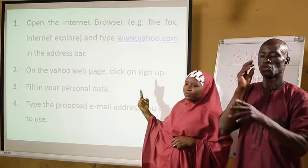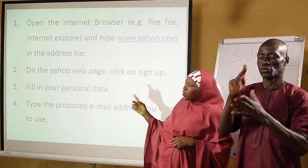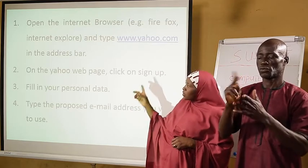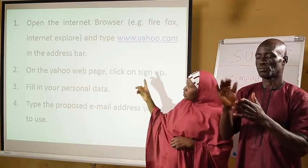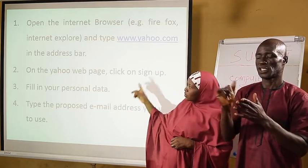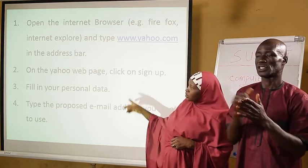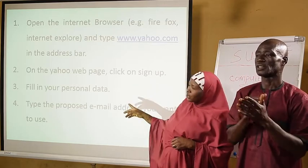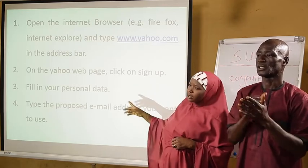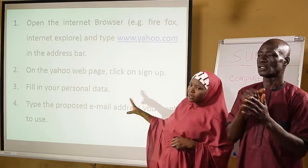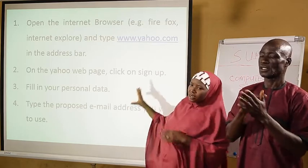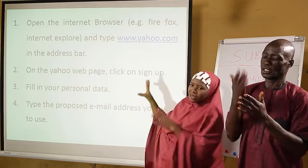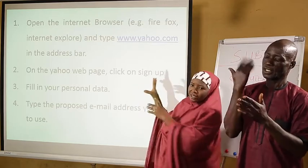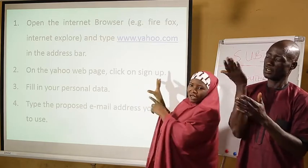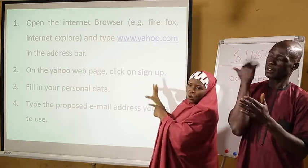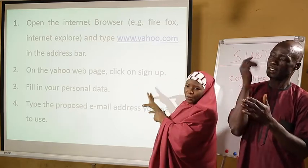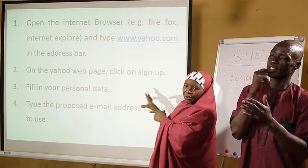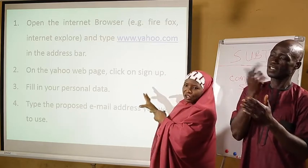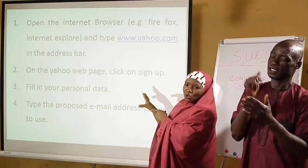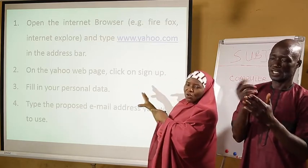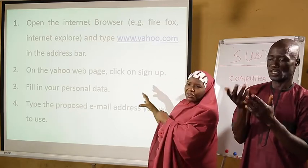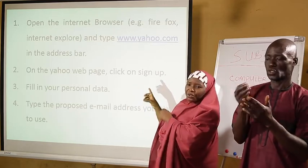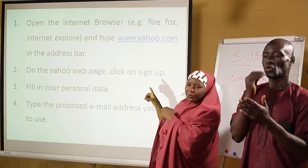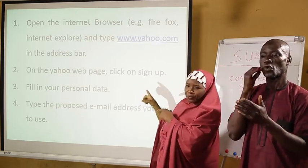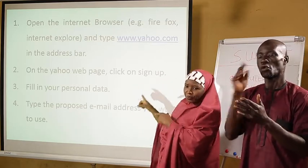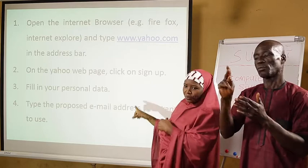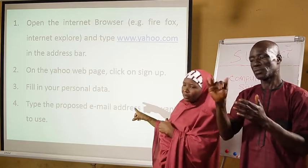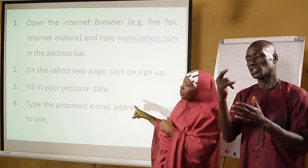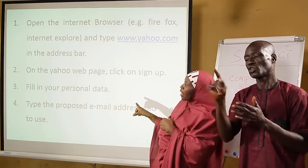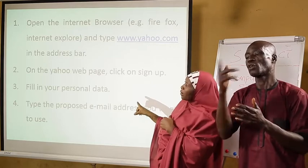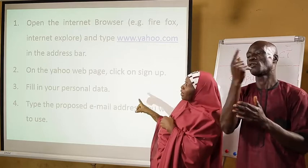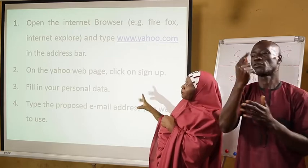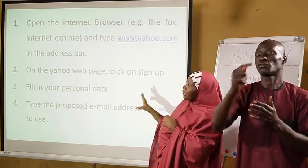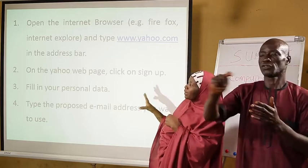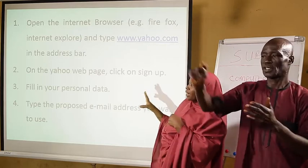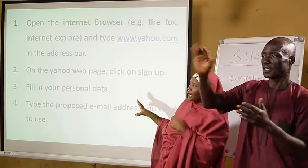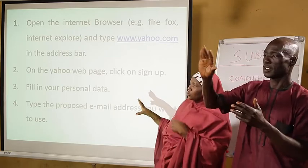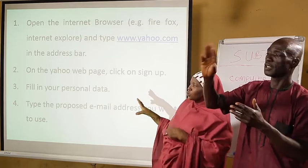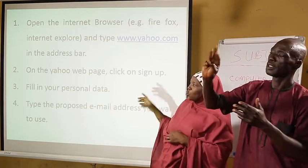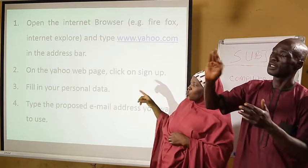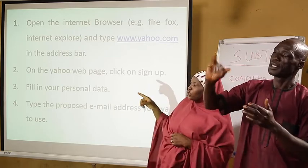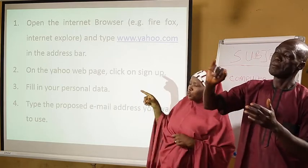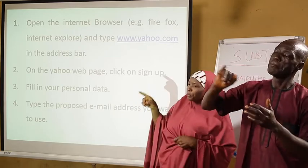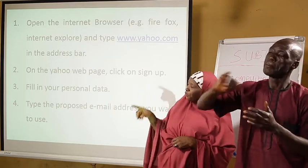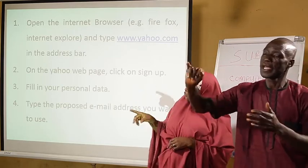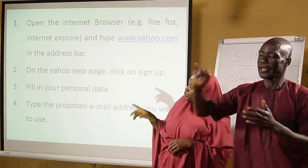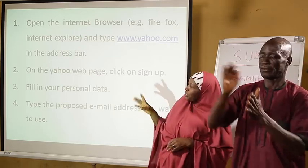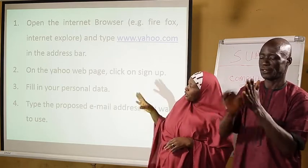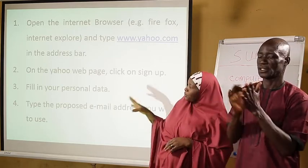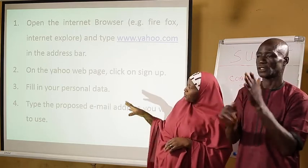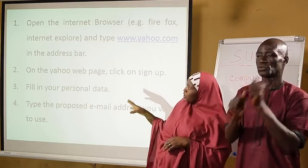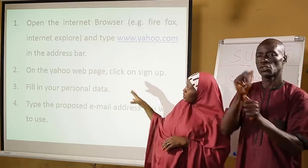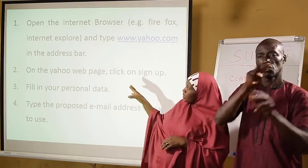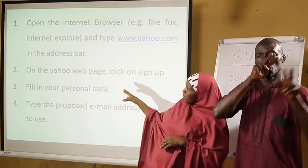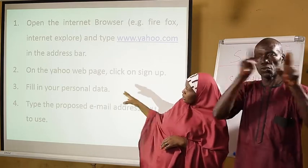our previous screen, there's an home page of the mail account, which we viewed